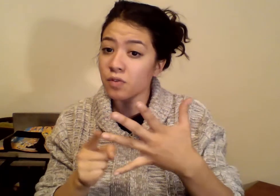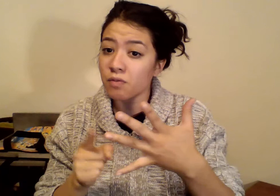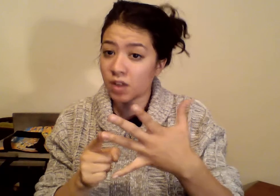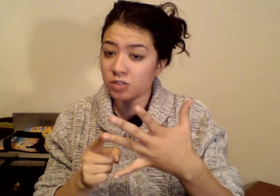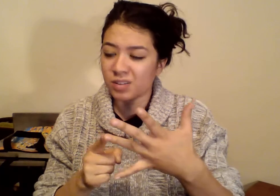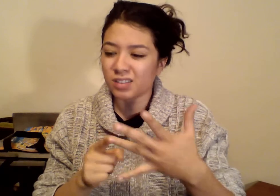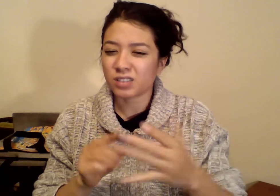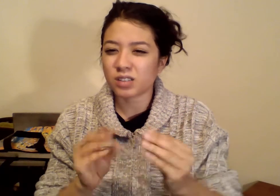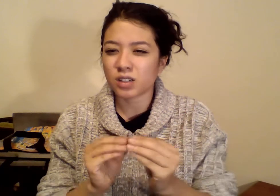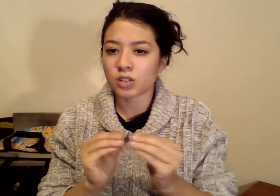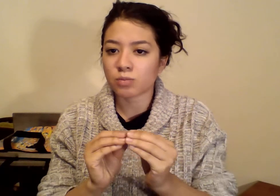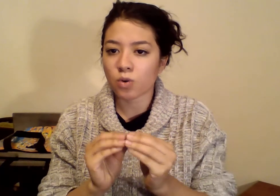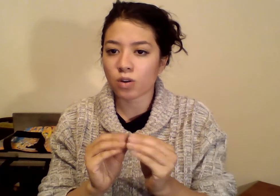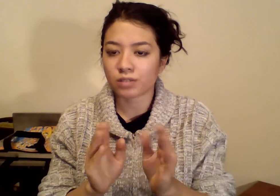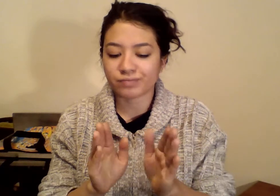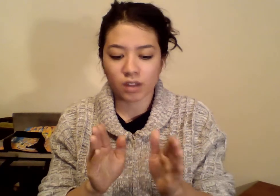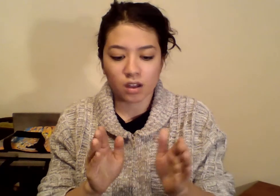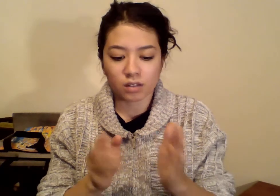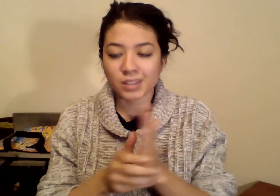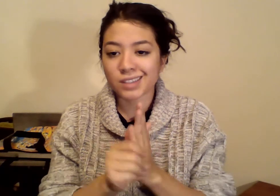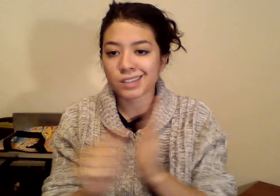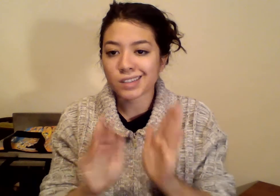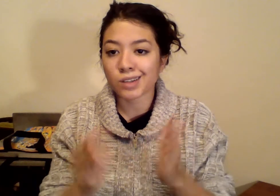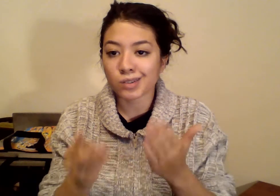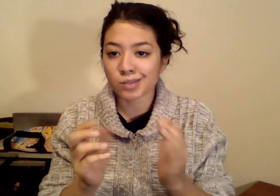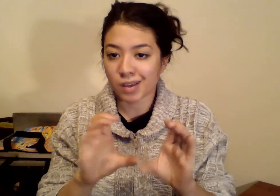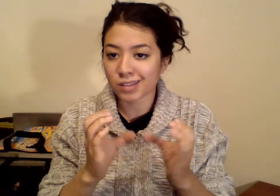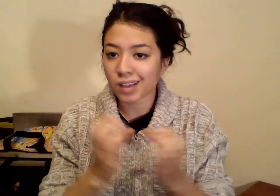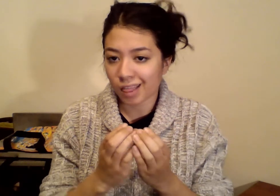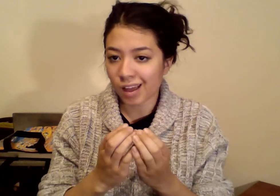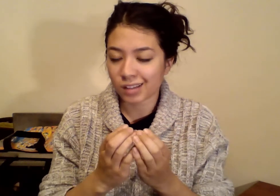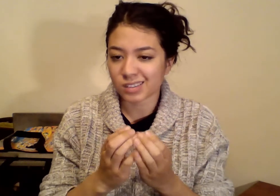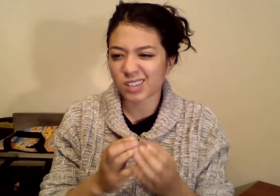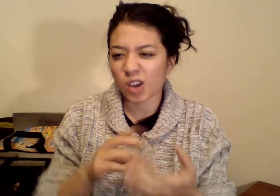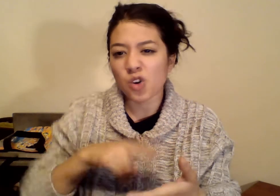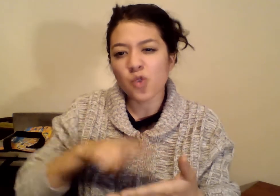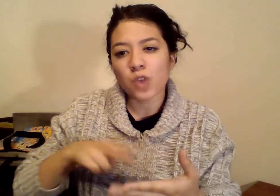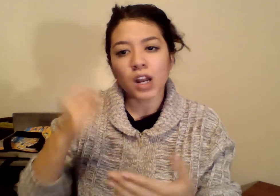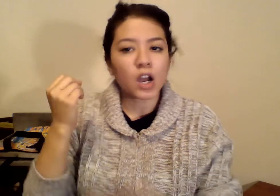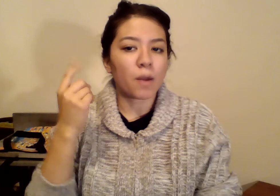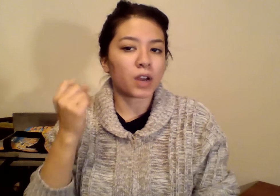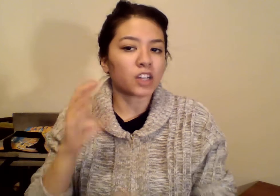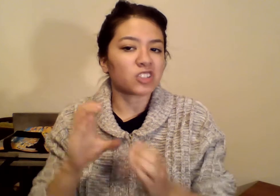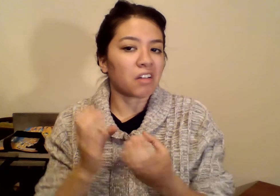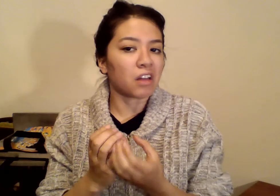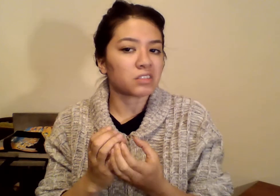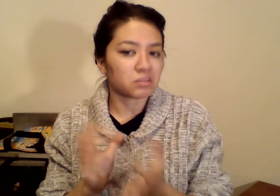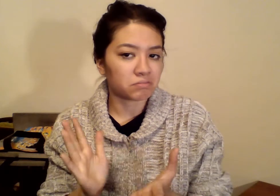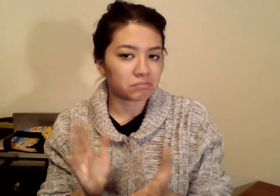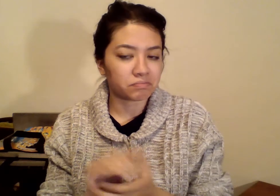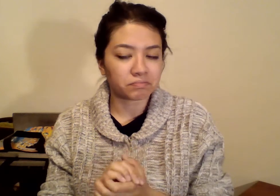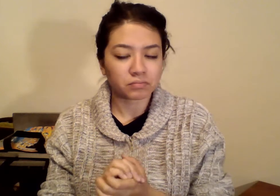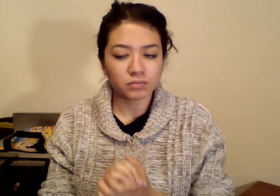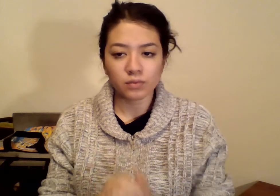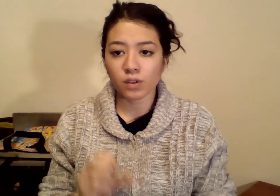reading comprehension class, theoretically. Now, I do like to integrate some writing assignments, and so I do this